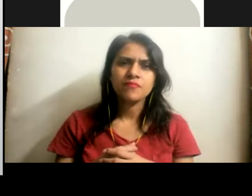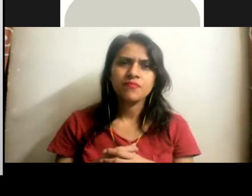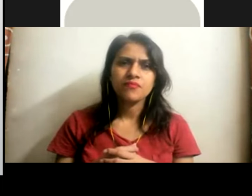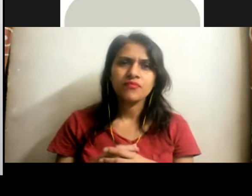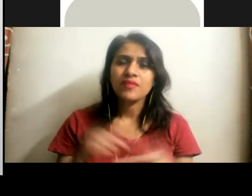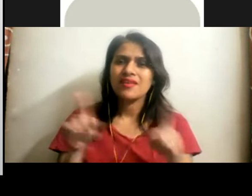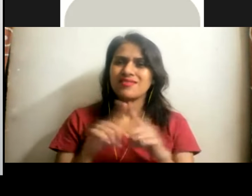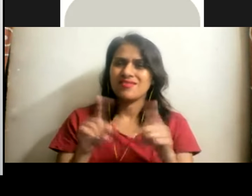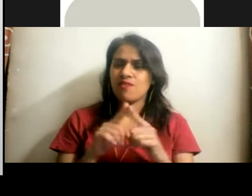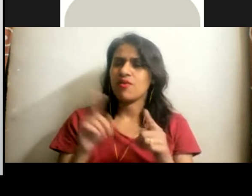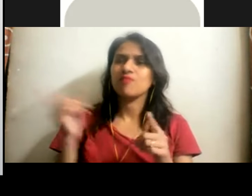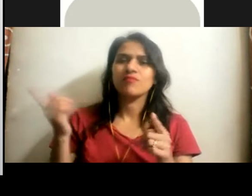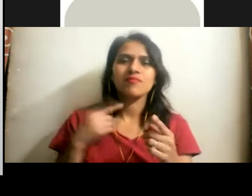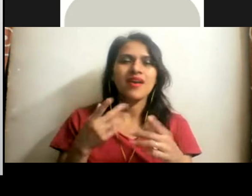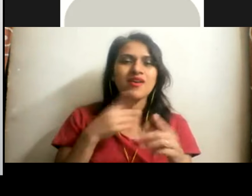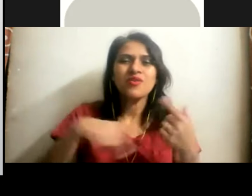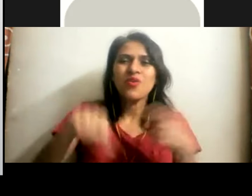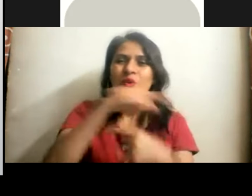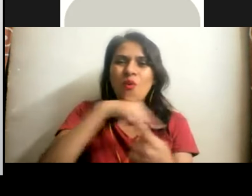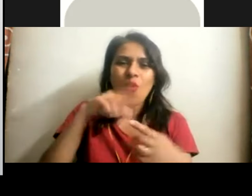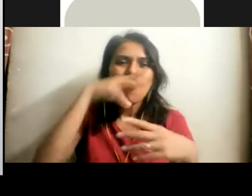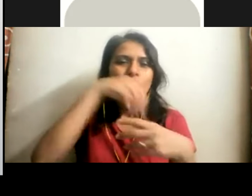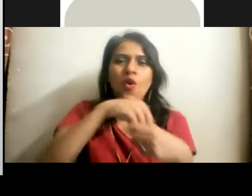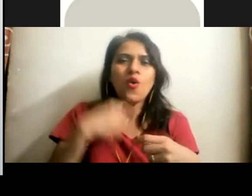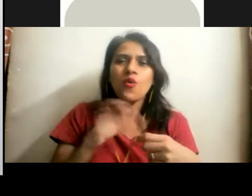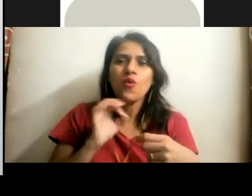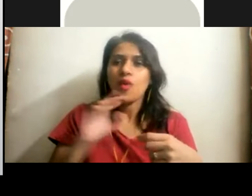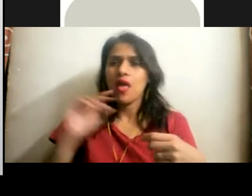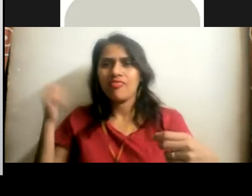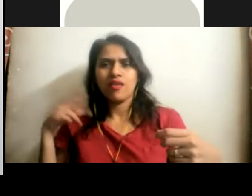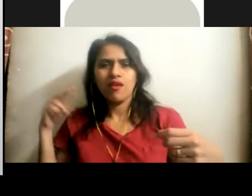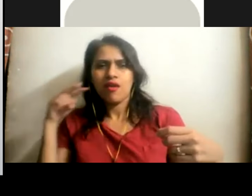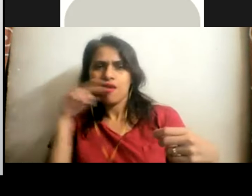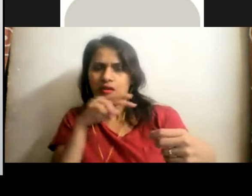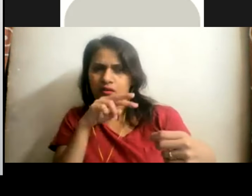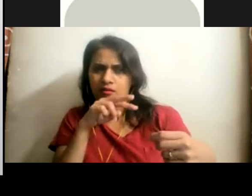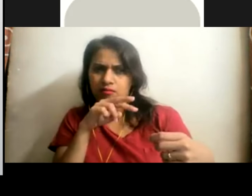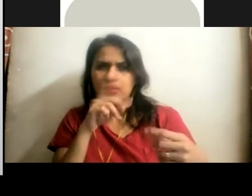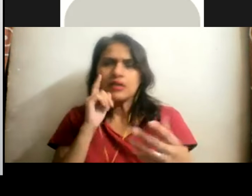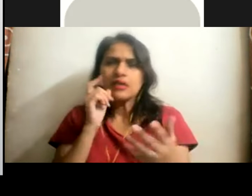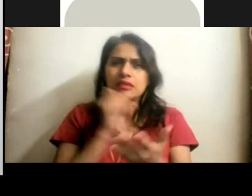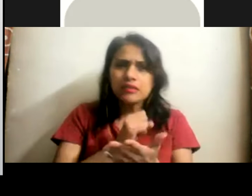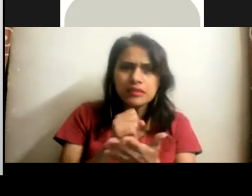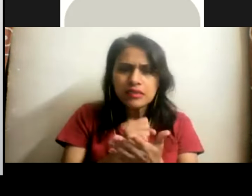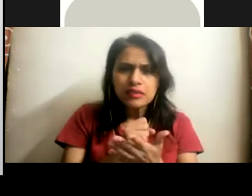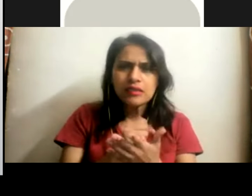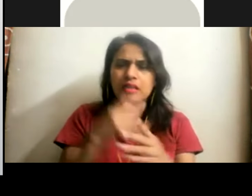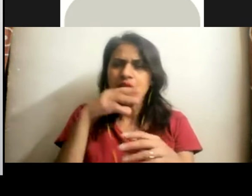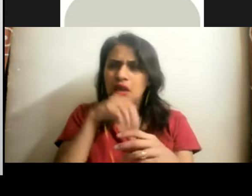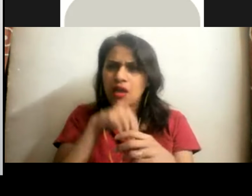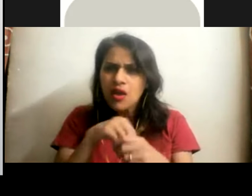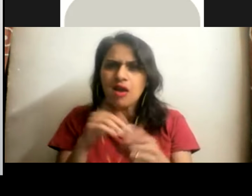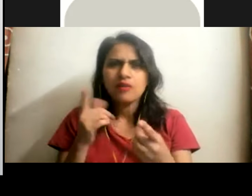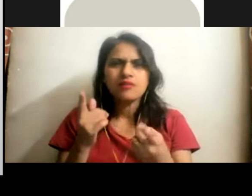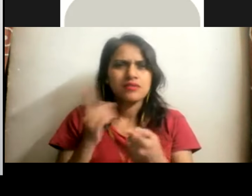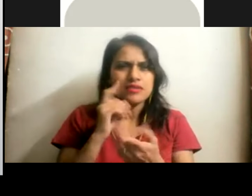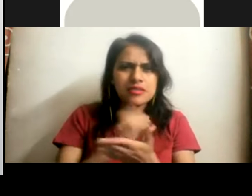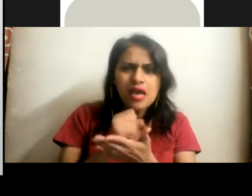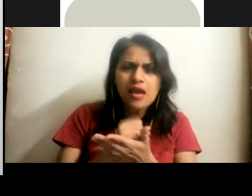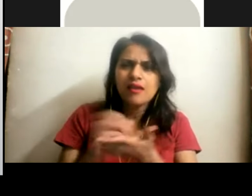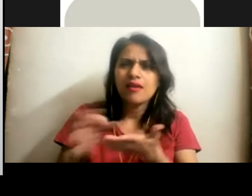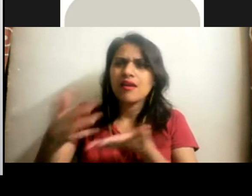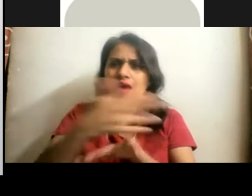outside observer, where if I am the researcher, I'm not involved in what the participants are saying or doing, or I'm not